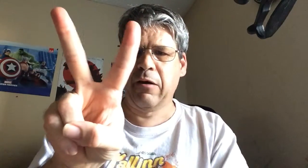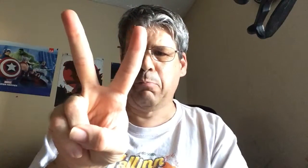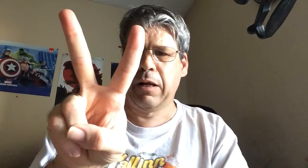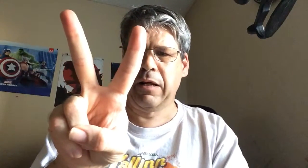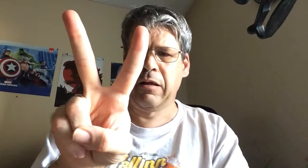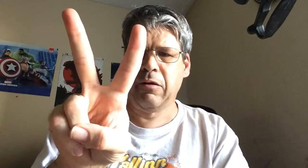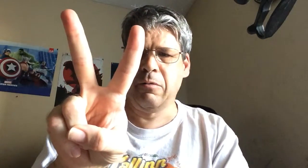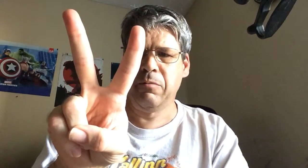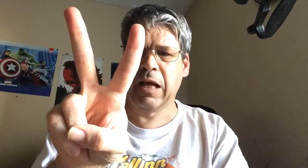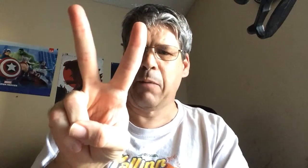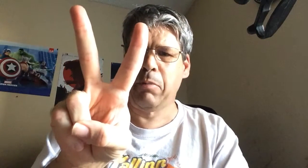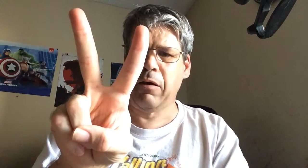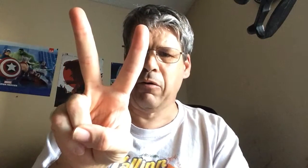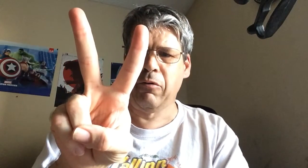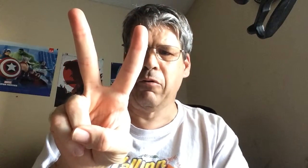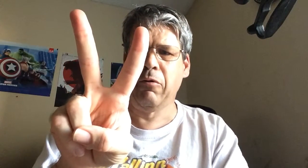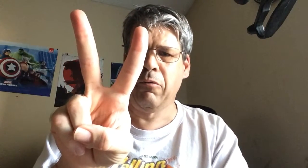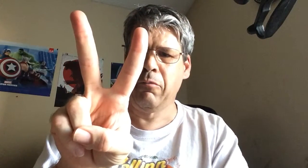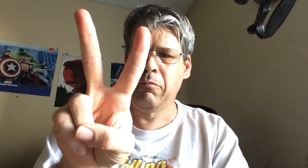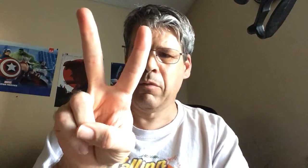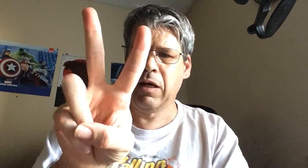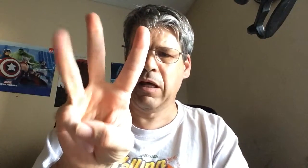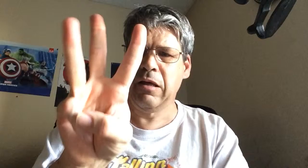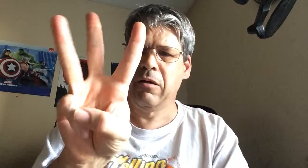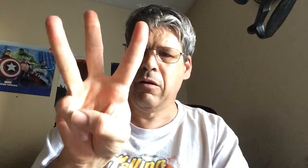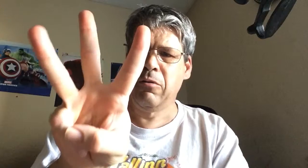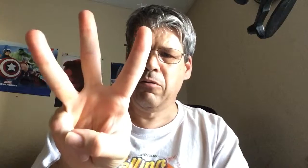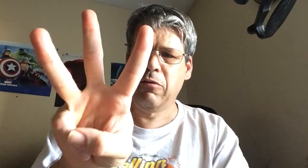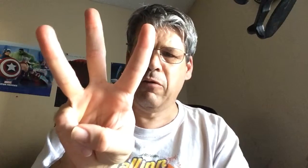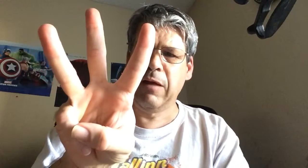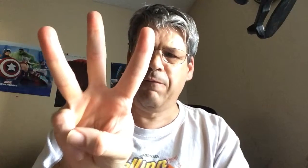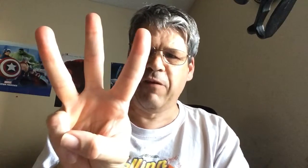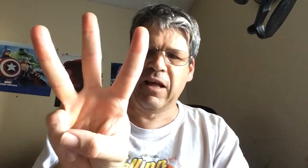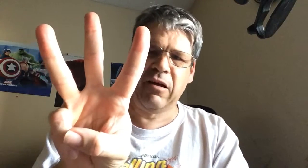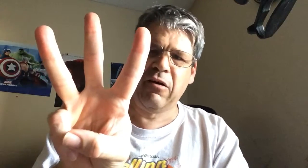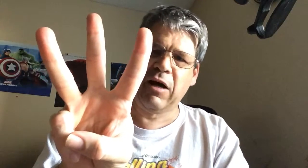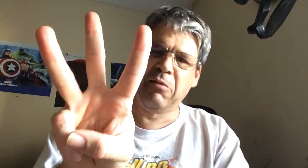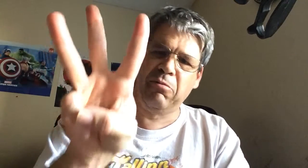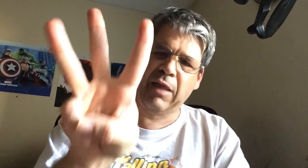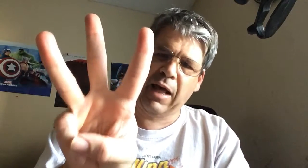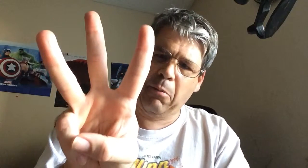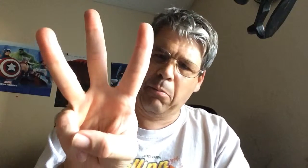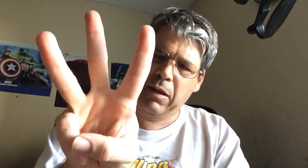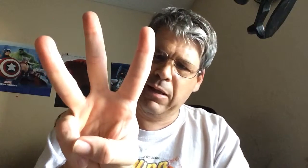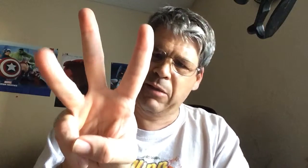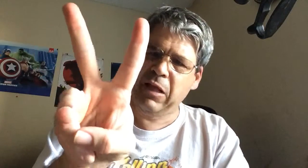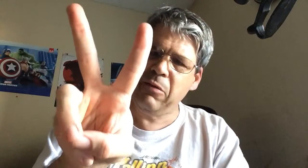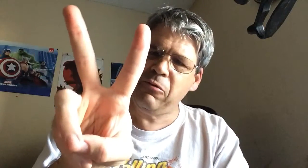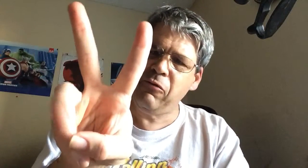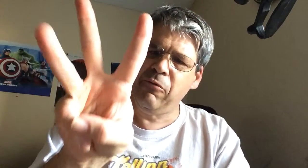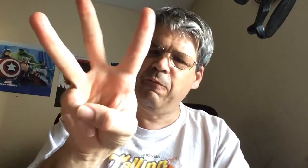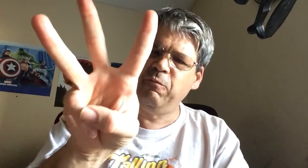square W. Okay? Three finger on top. Still two.